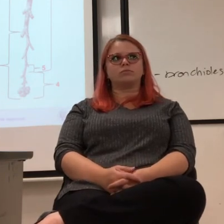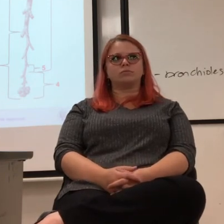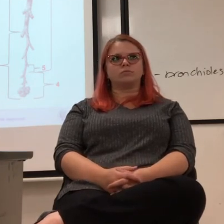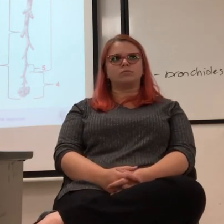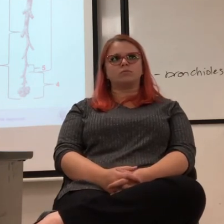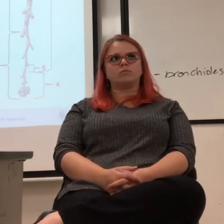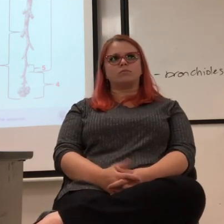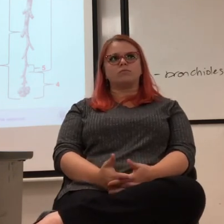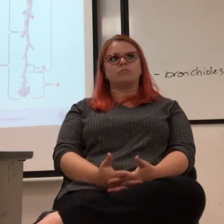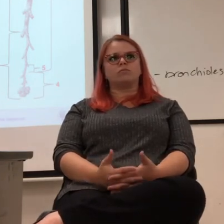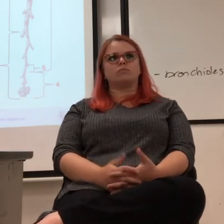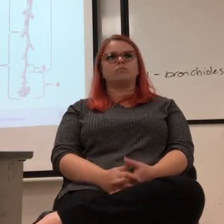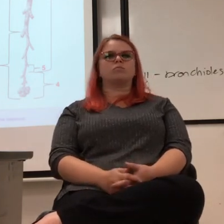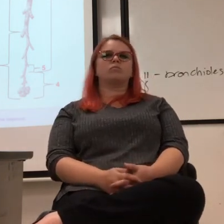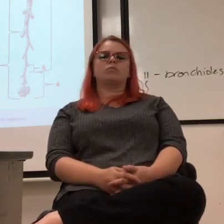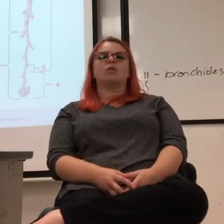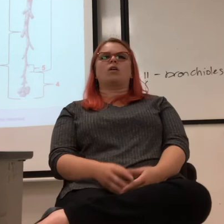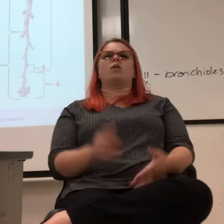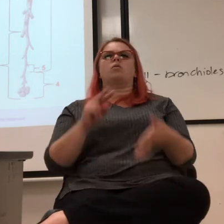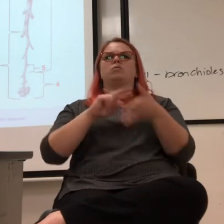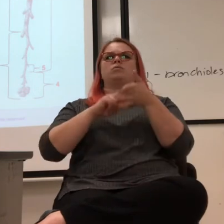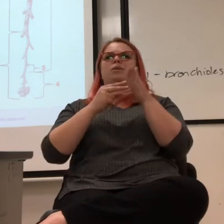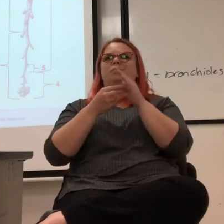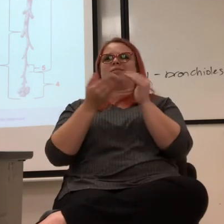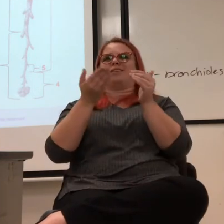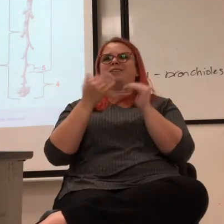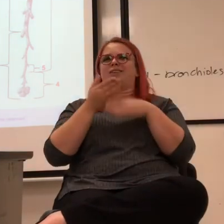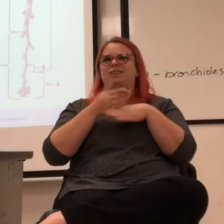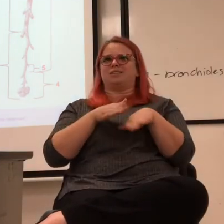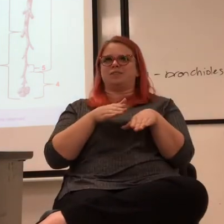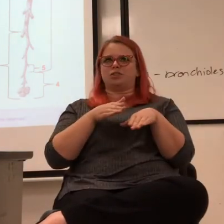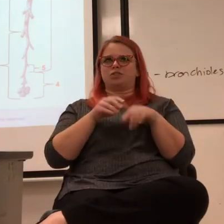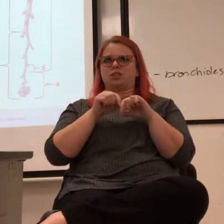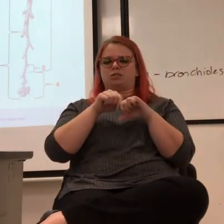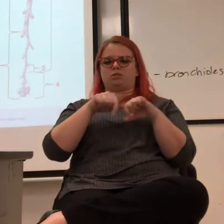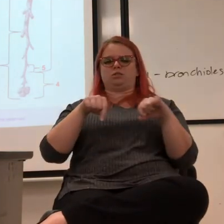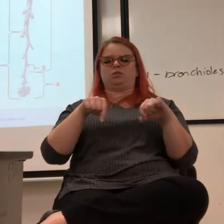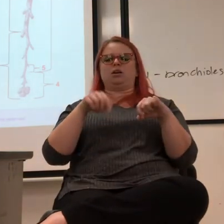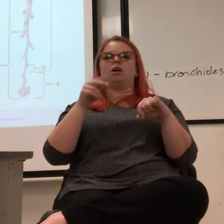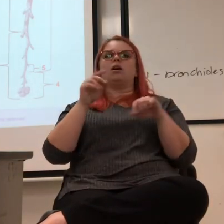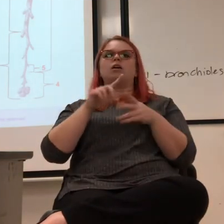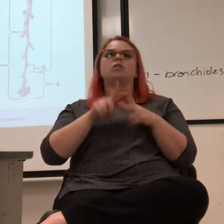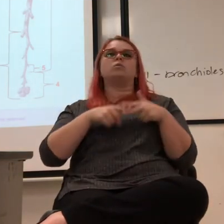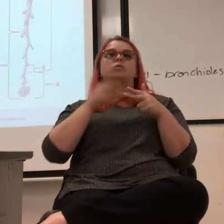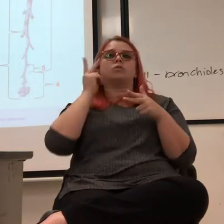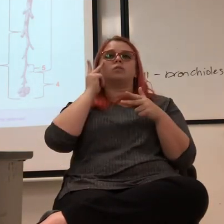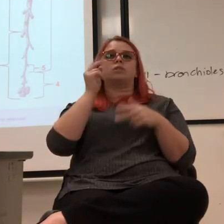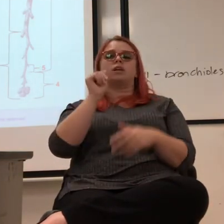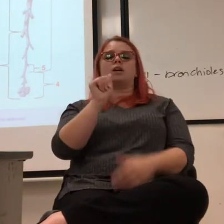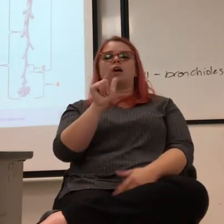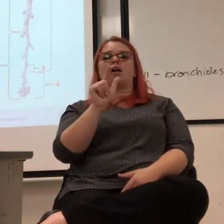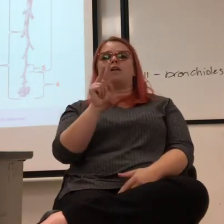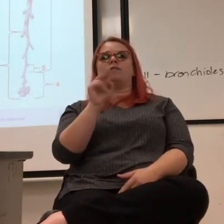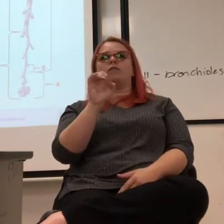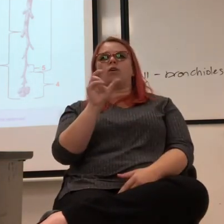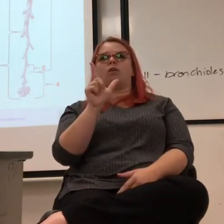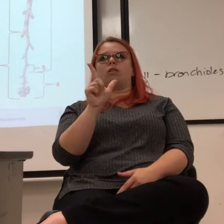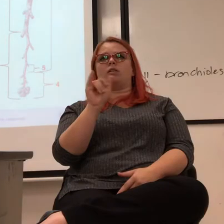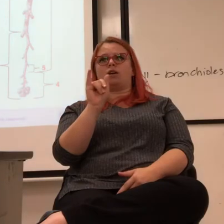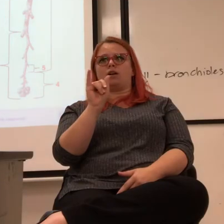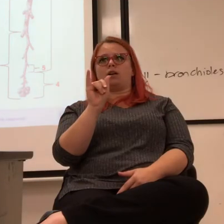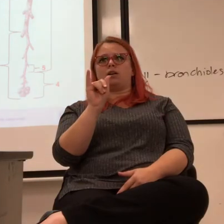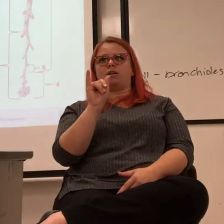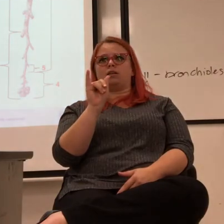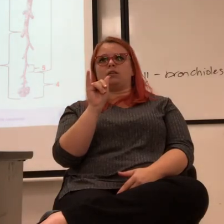What that means is, at the next division, excuse me, you'll start to see alveoli studying